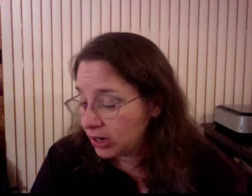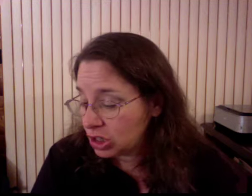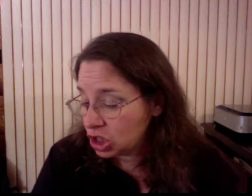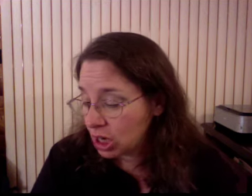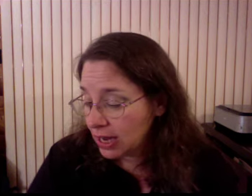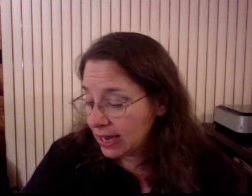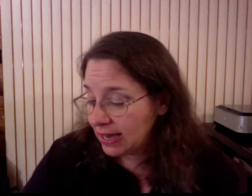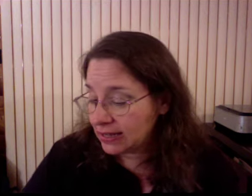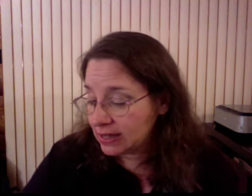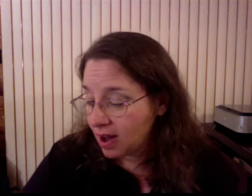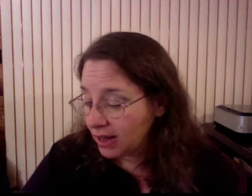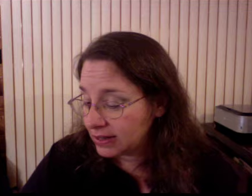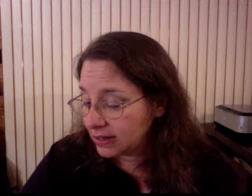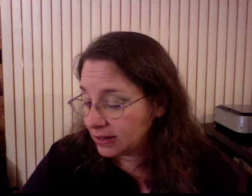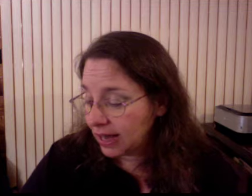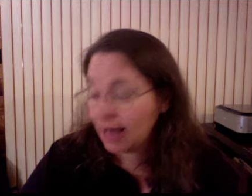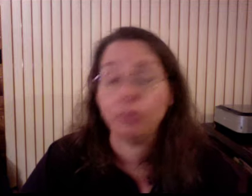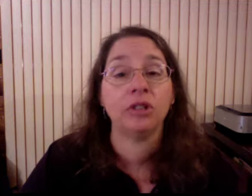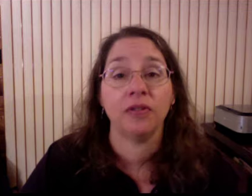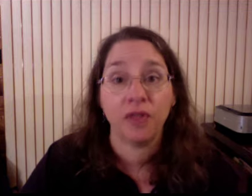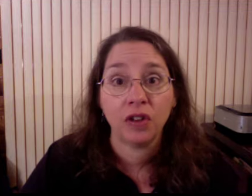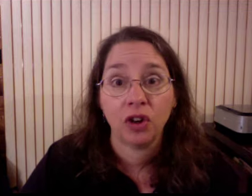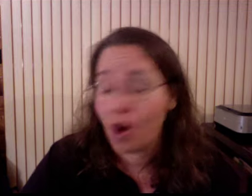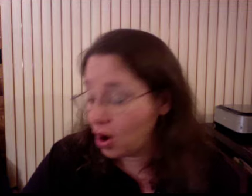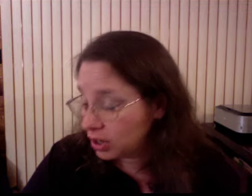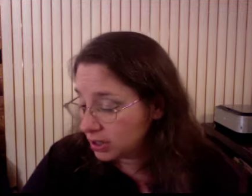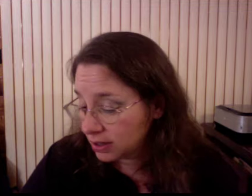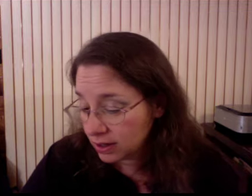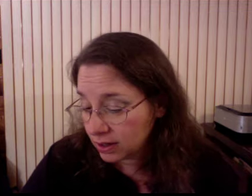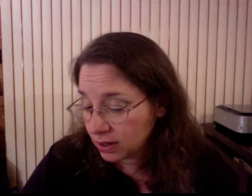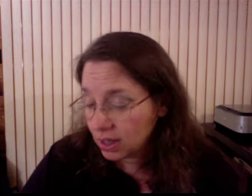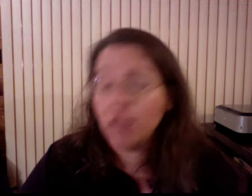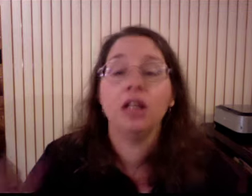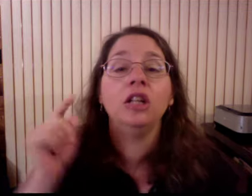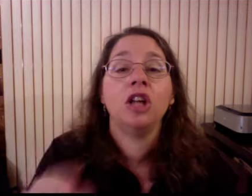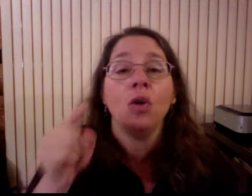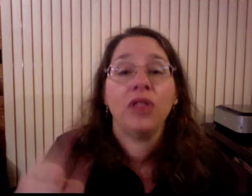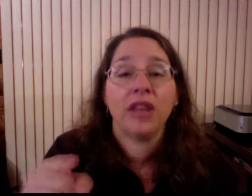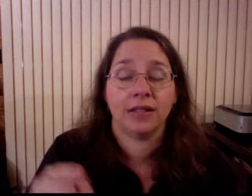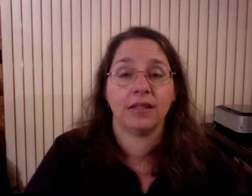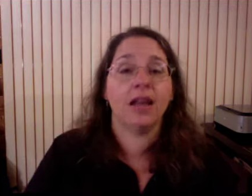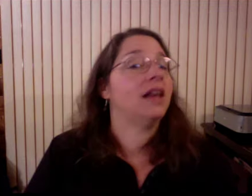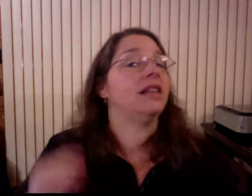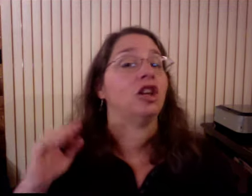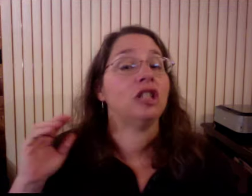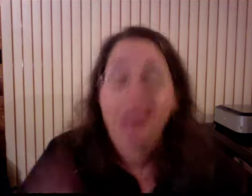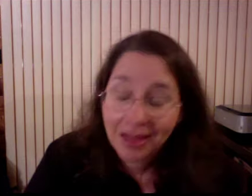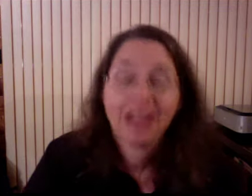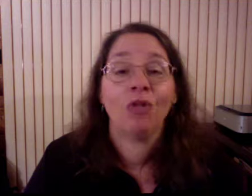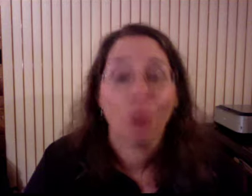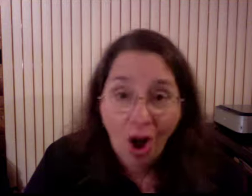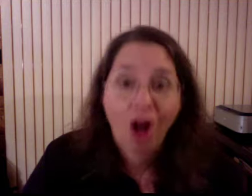marriage is not able to fill your heart, know this. There's nothing wrong with